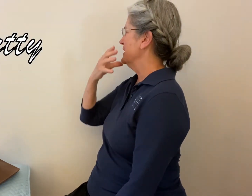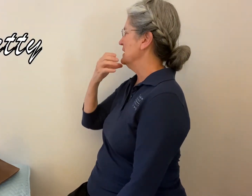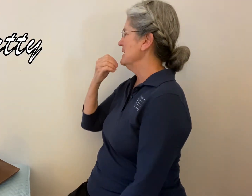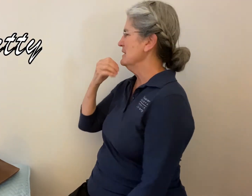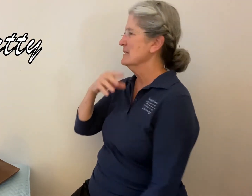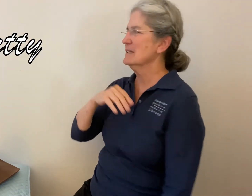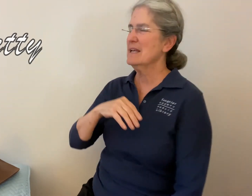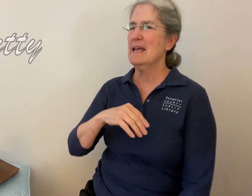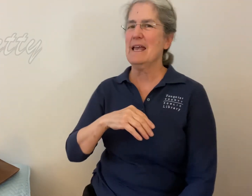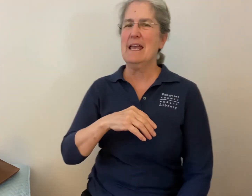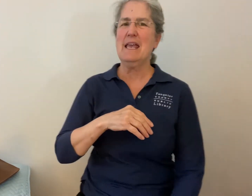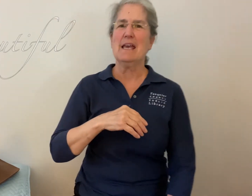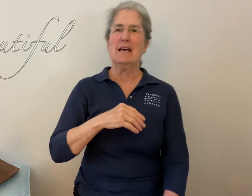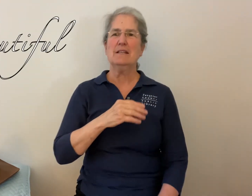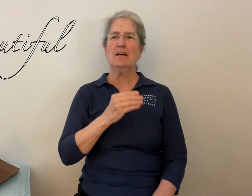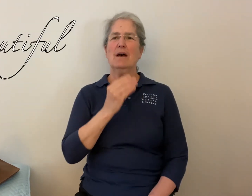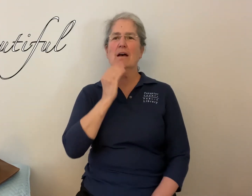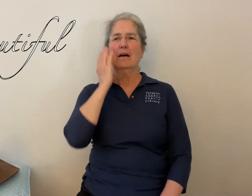Pretty. And